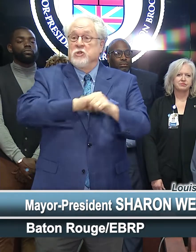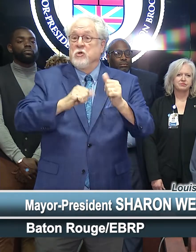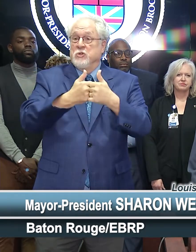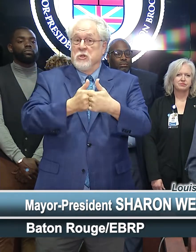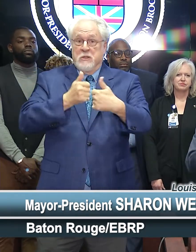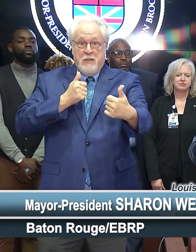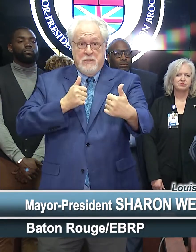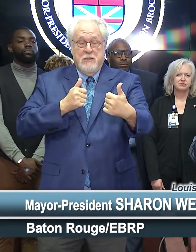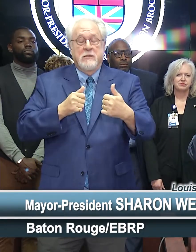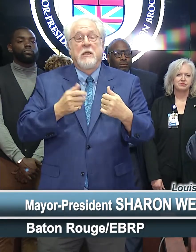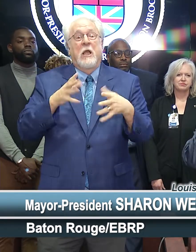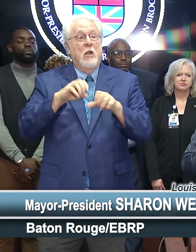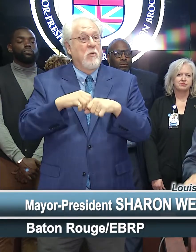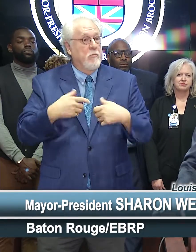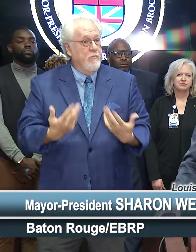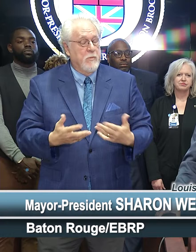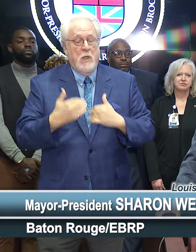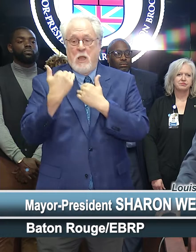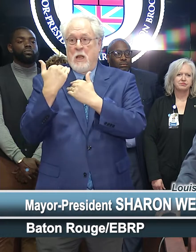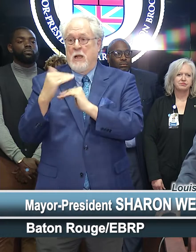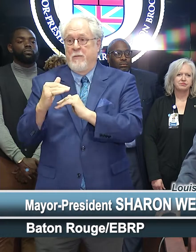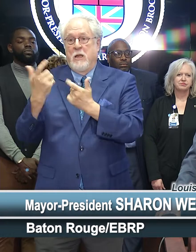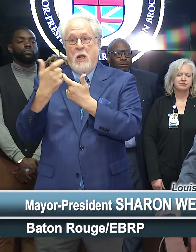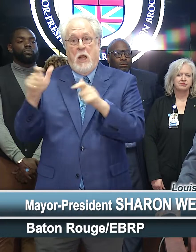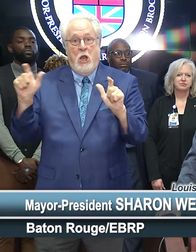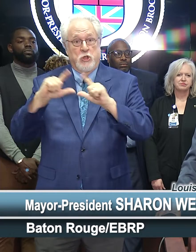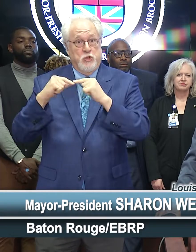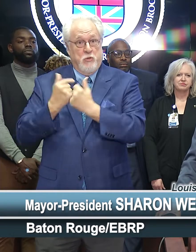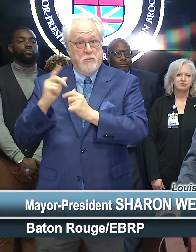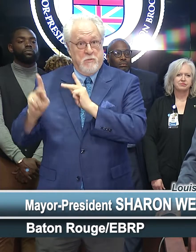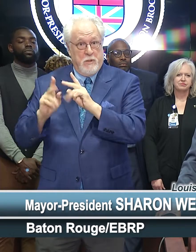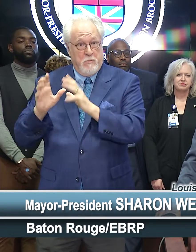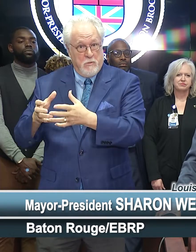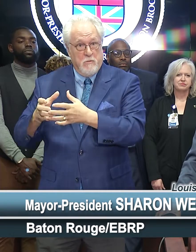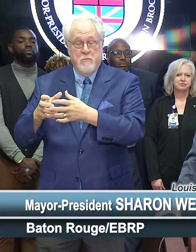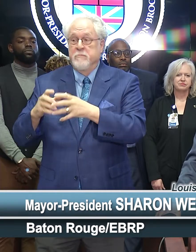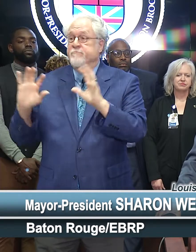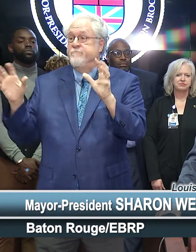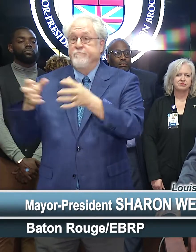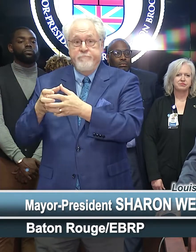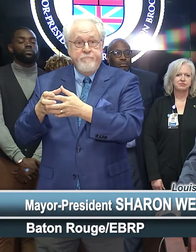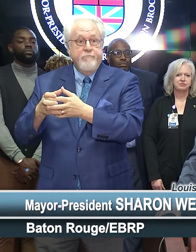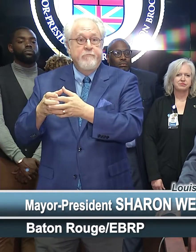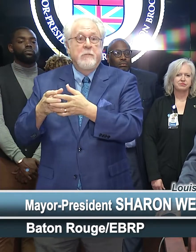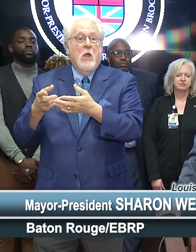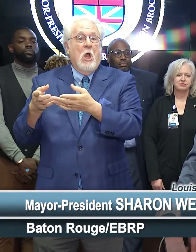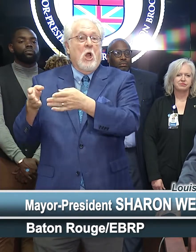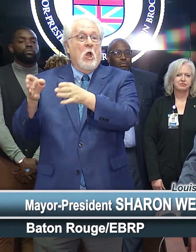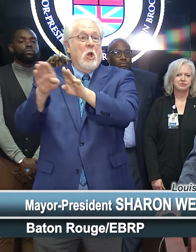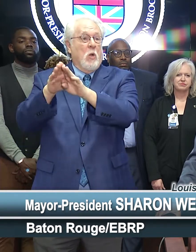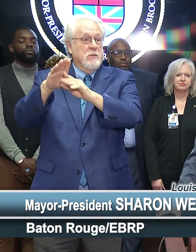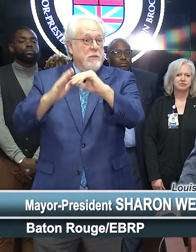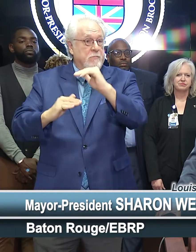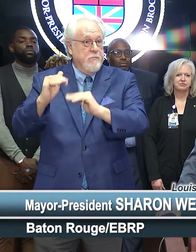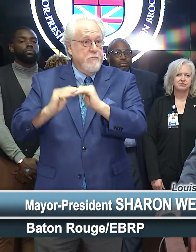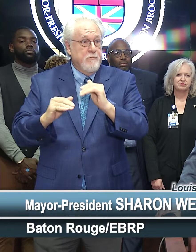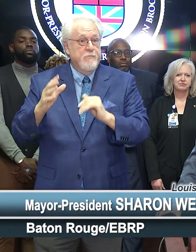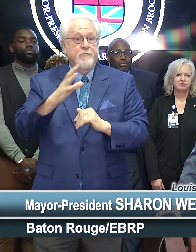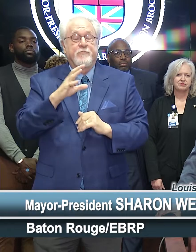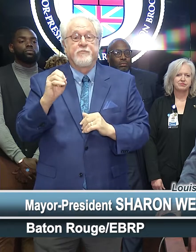distancing measures include limiting large groups of people from coming together, closing buildings,